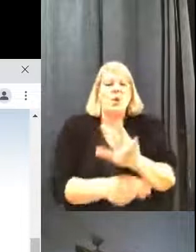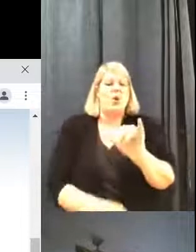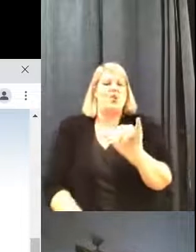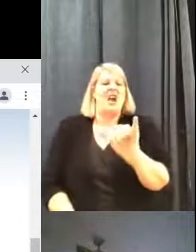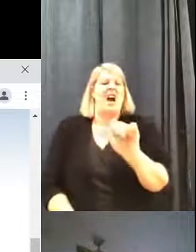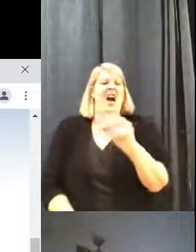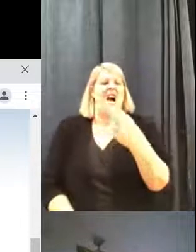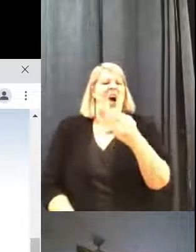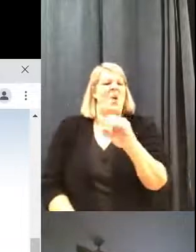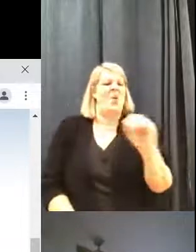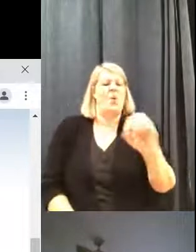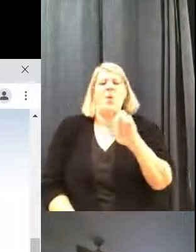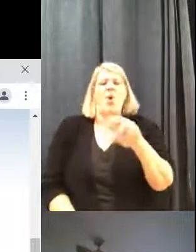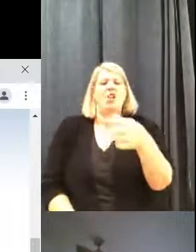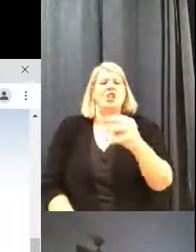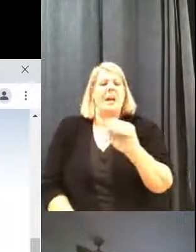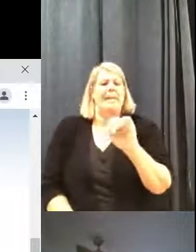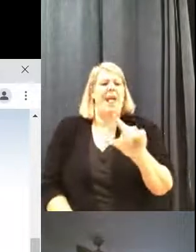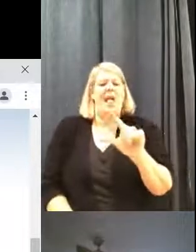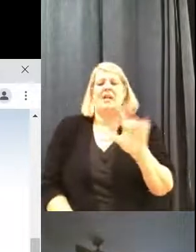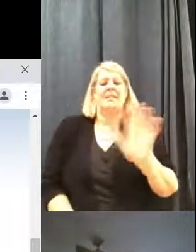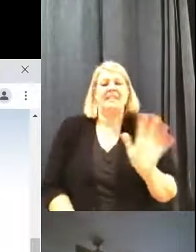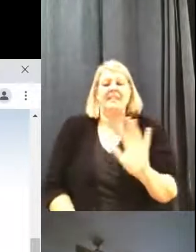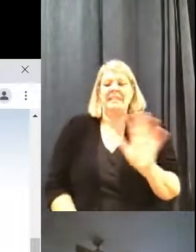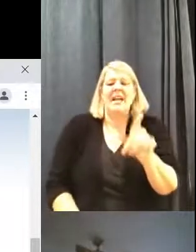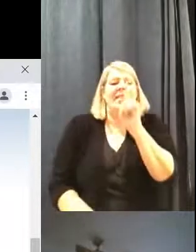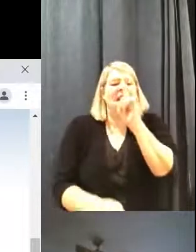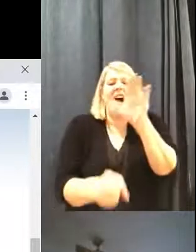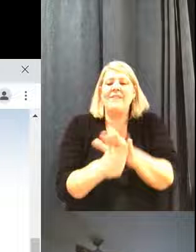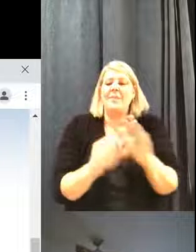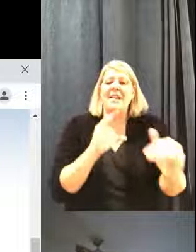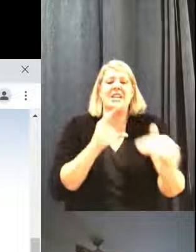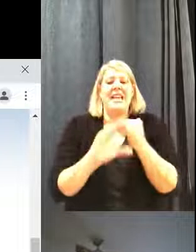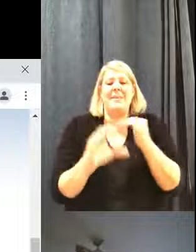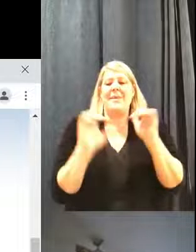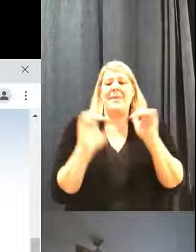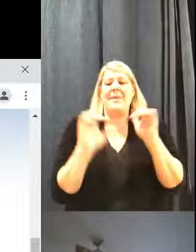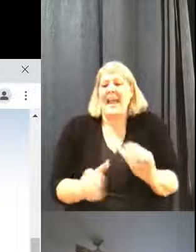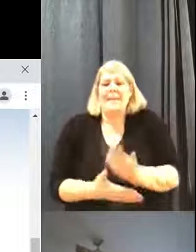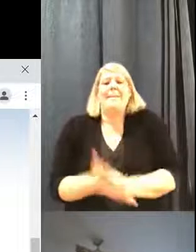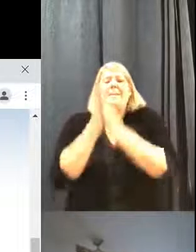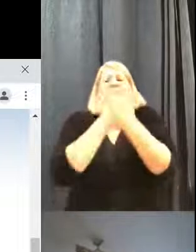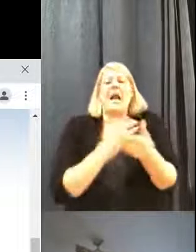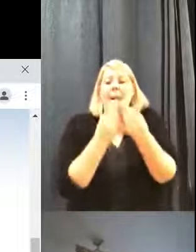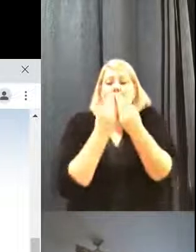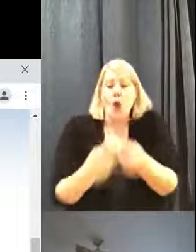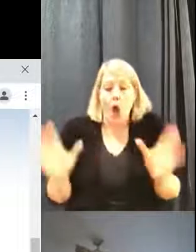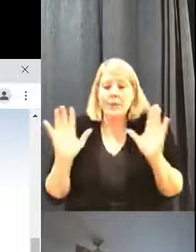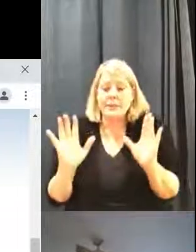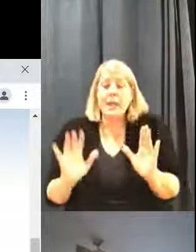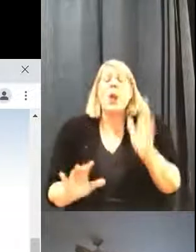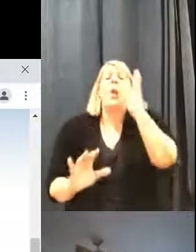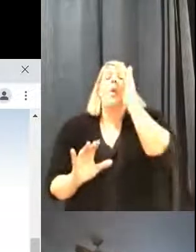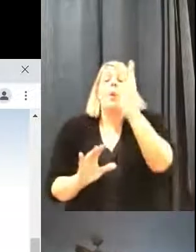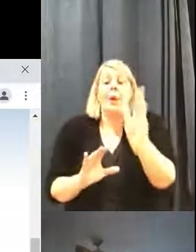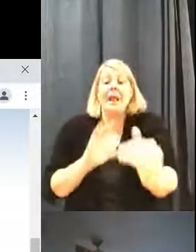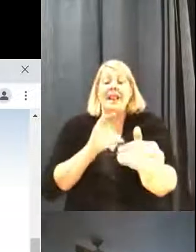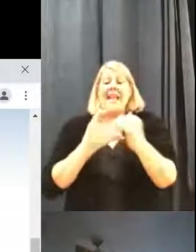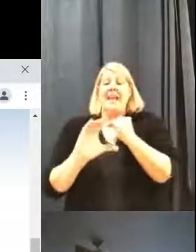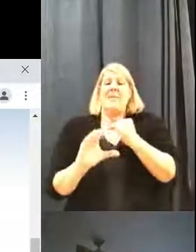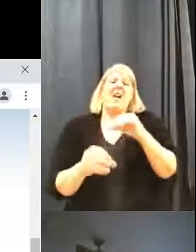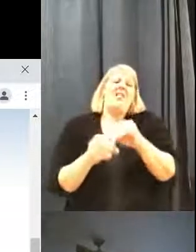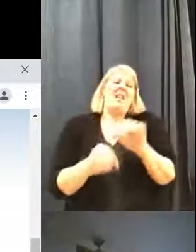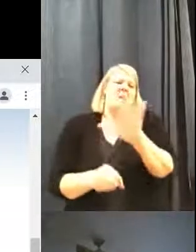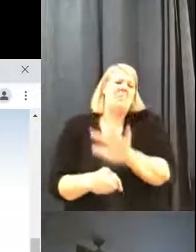account, the confirmation email gets kind of lost in the abyss. So they will get an email sent within usually about 5 to 10